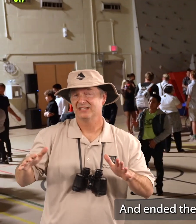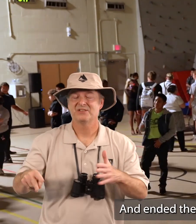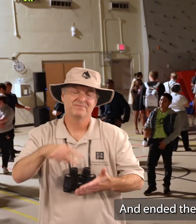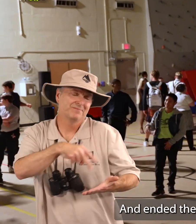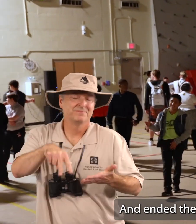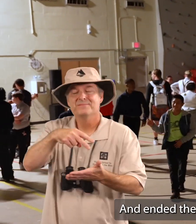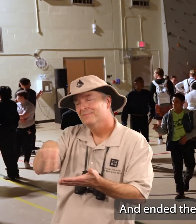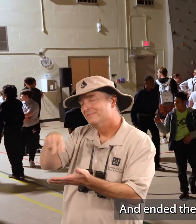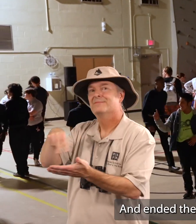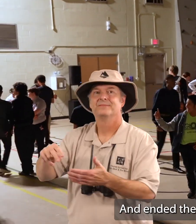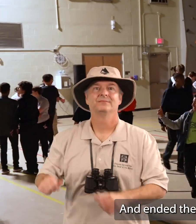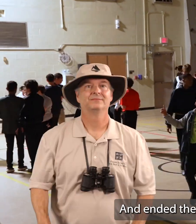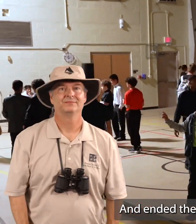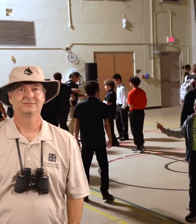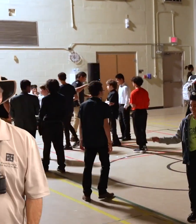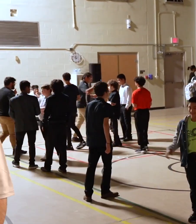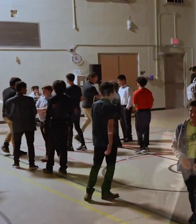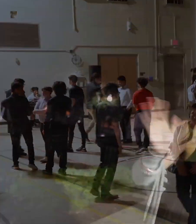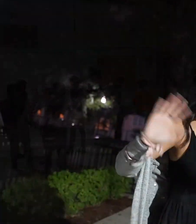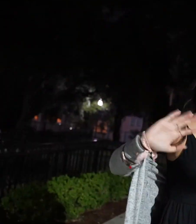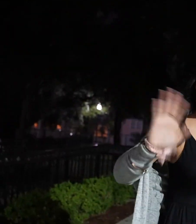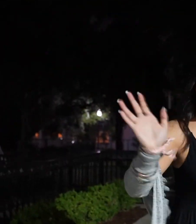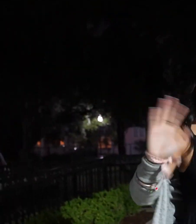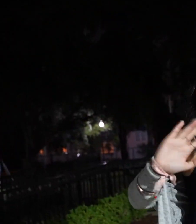And ended the night with a dance.